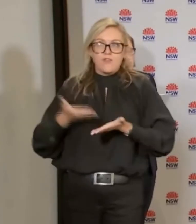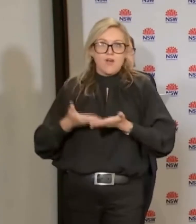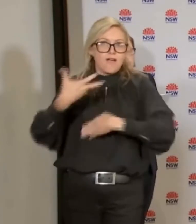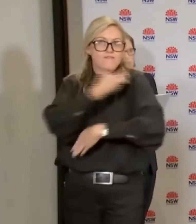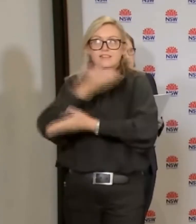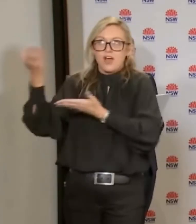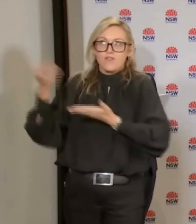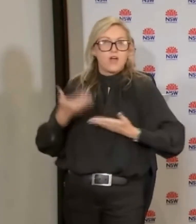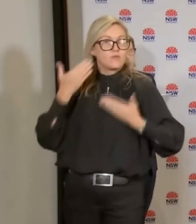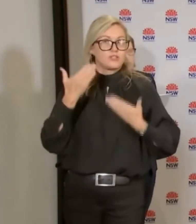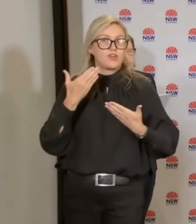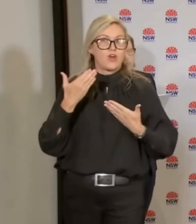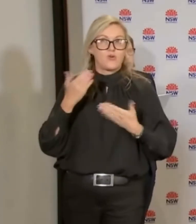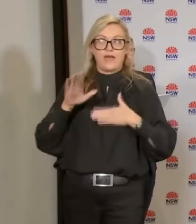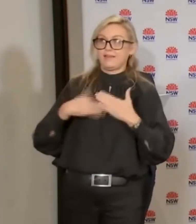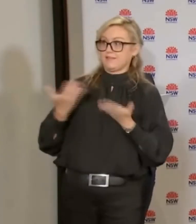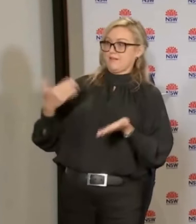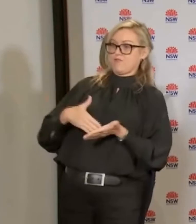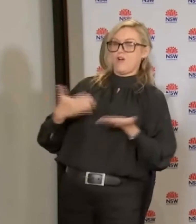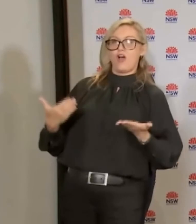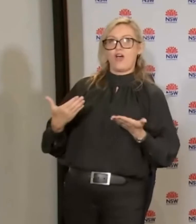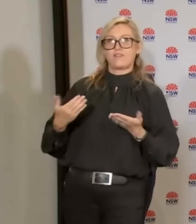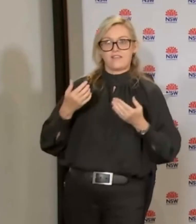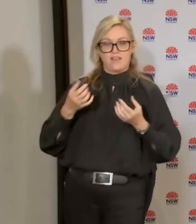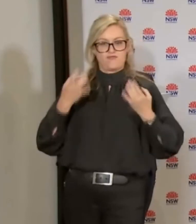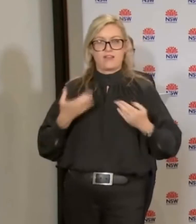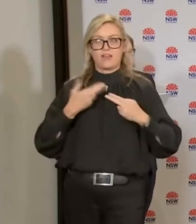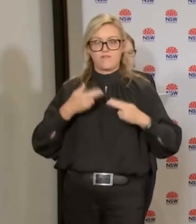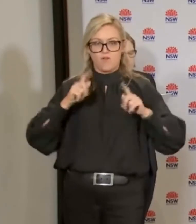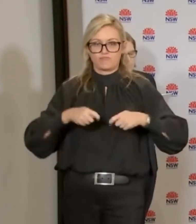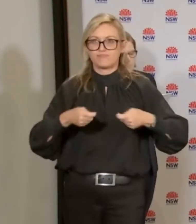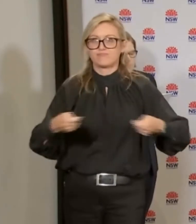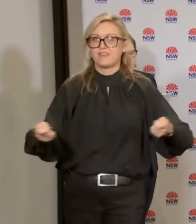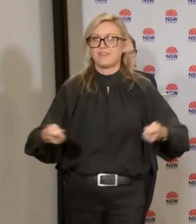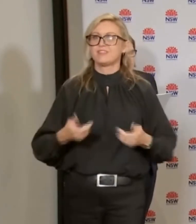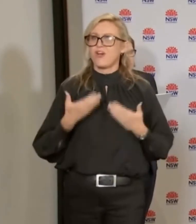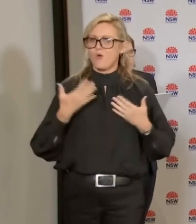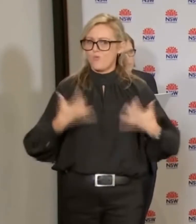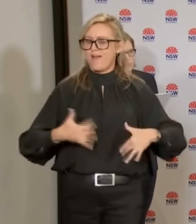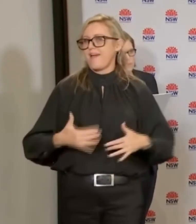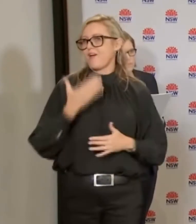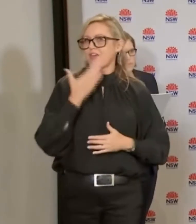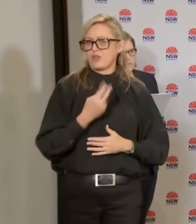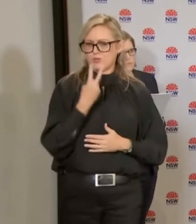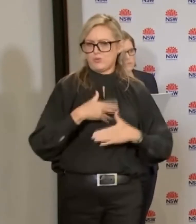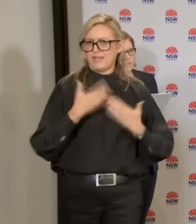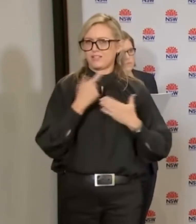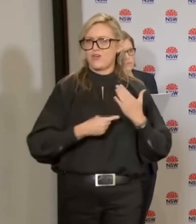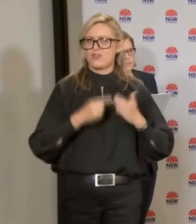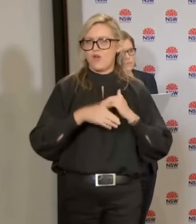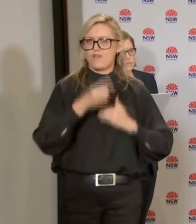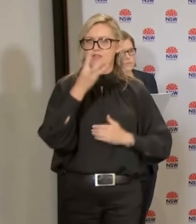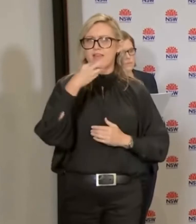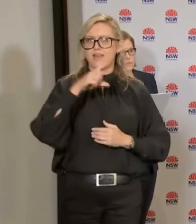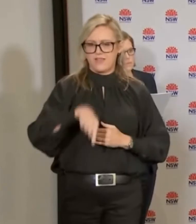arrived. I just want to commend everybody in New South Wales Health for that mammoth task. In just 2 days, we've seen more than 3,200 people